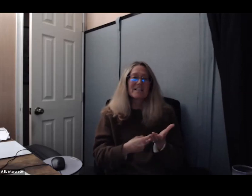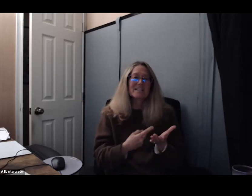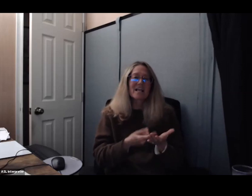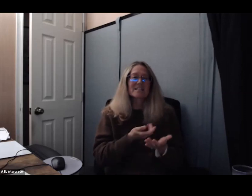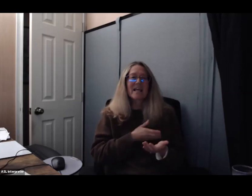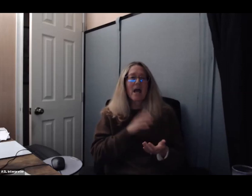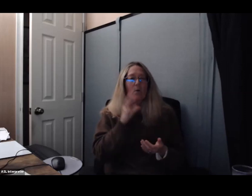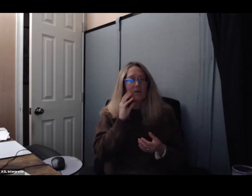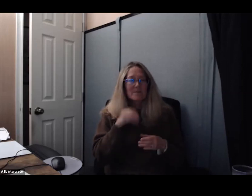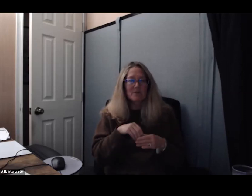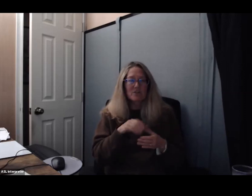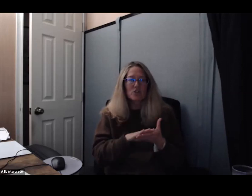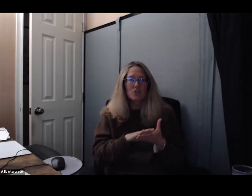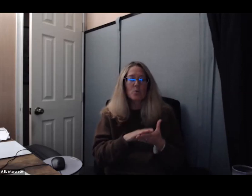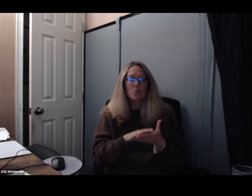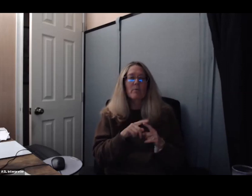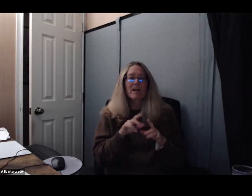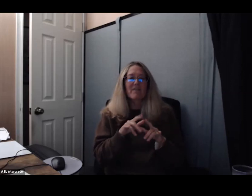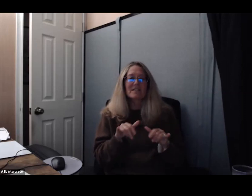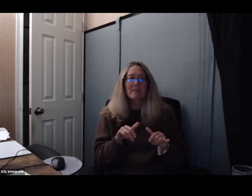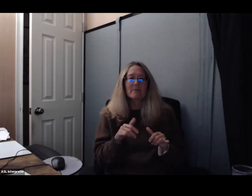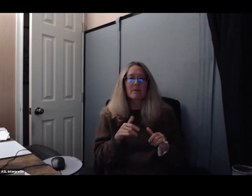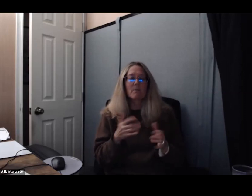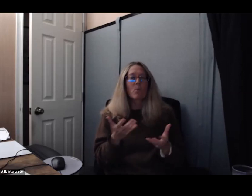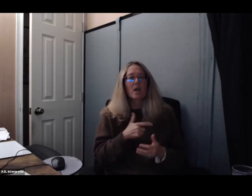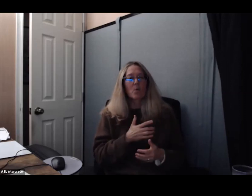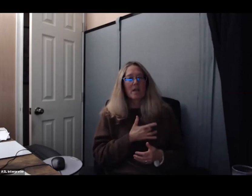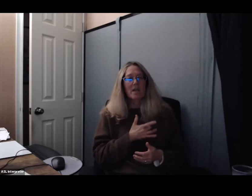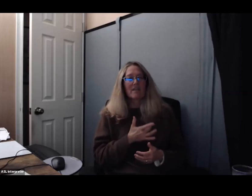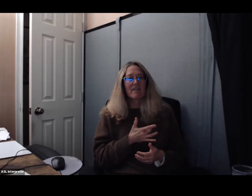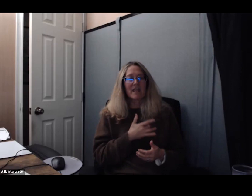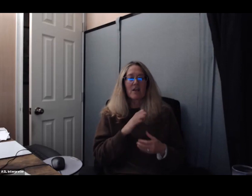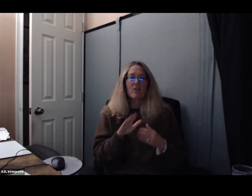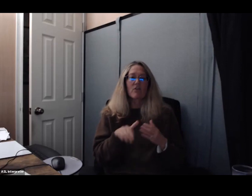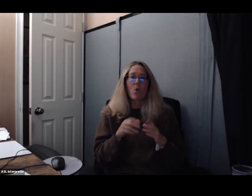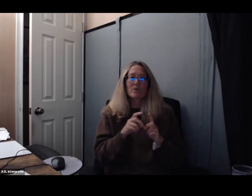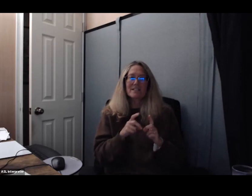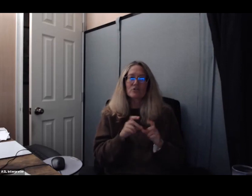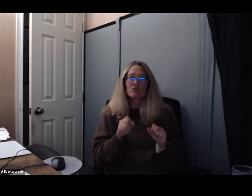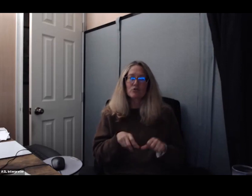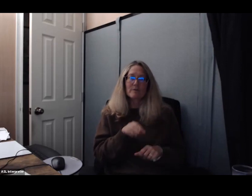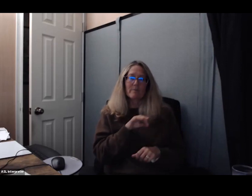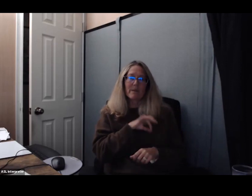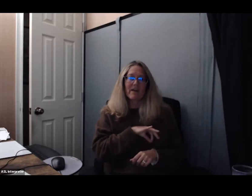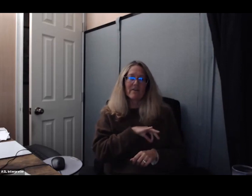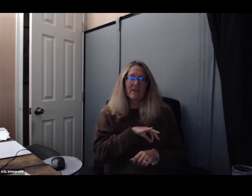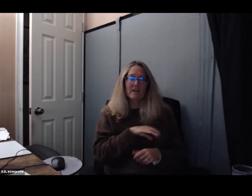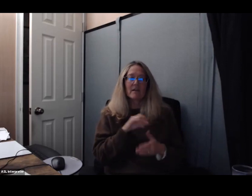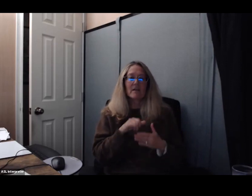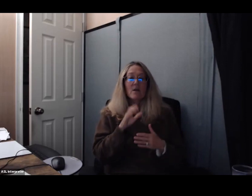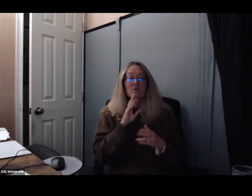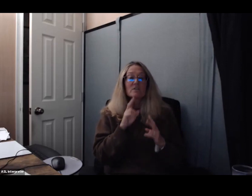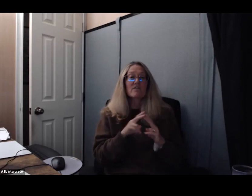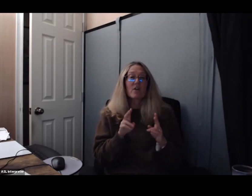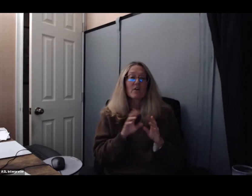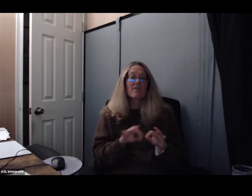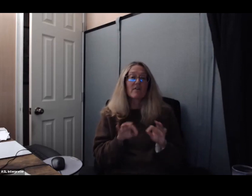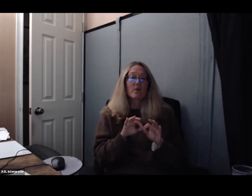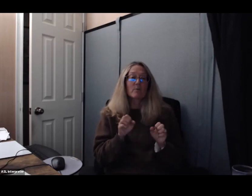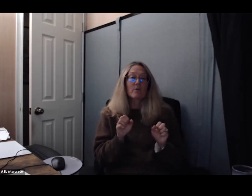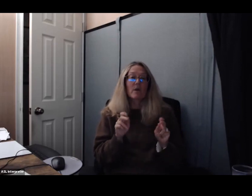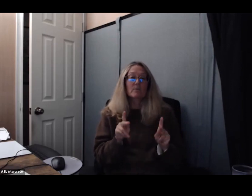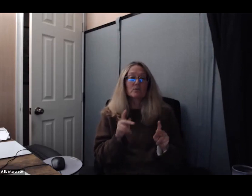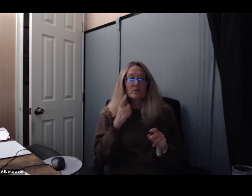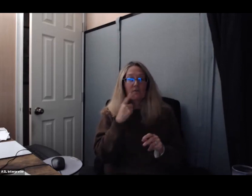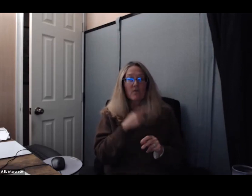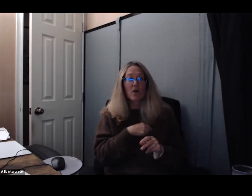experiences that we've had in our schools, but also what we think the entire district could benefit from as well. So that was a really valuable opportunity